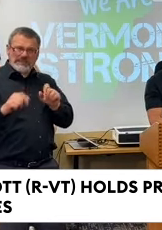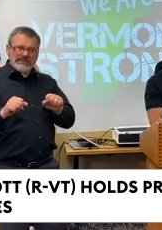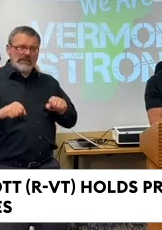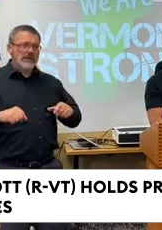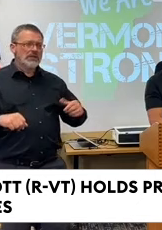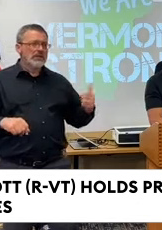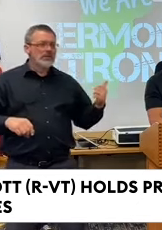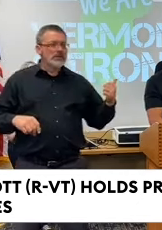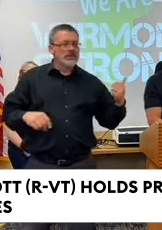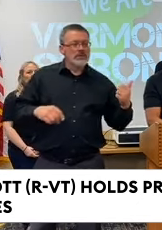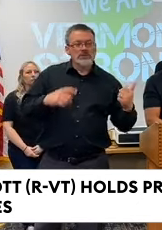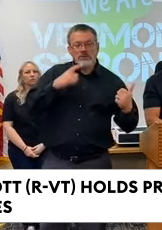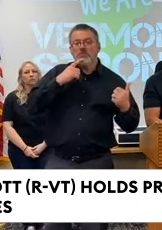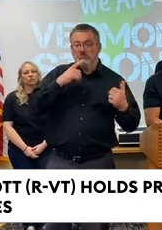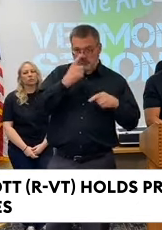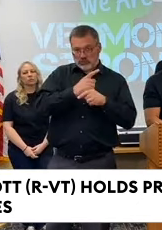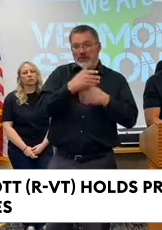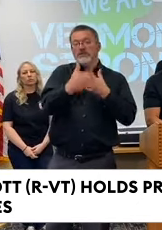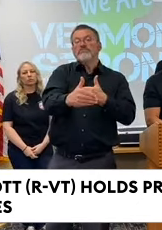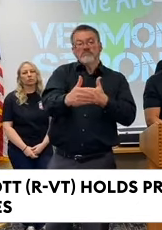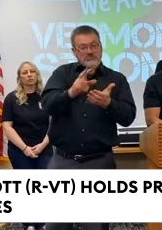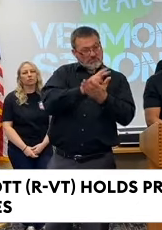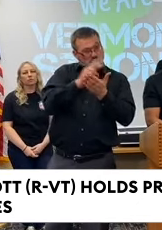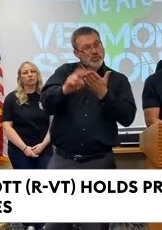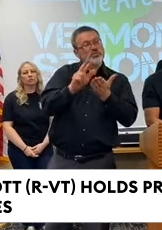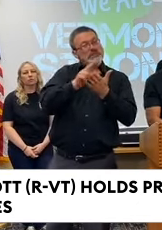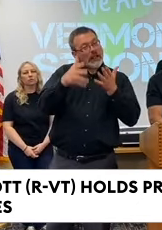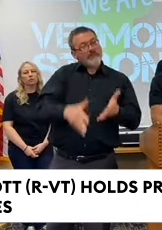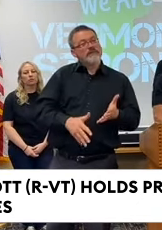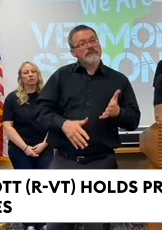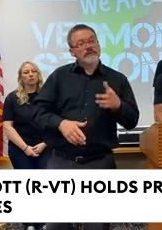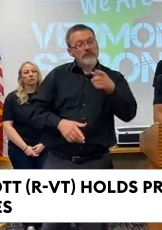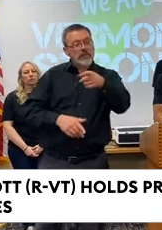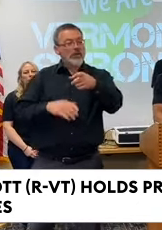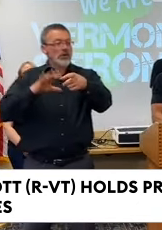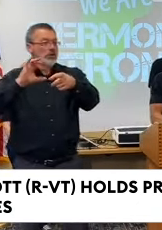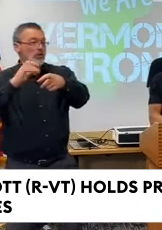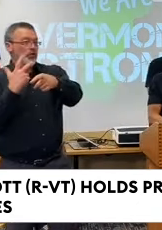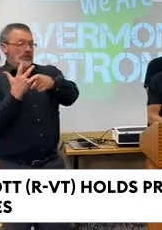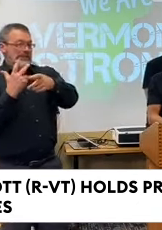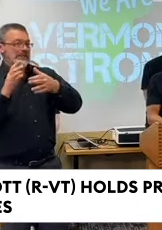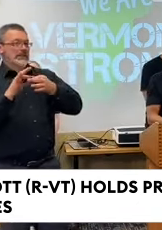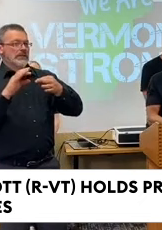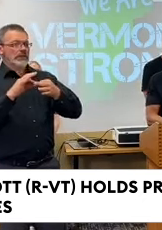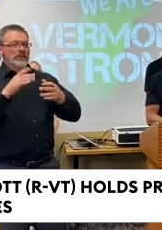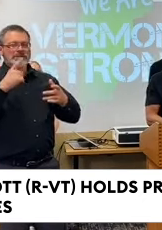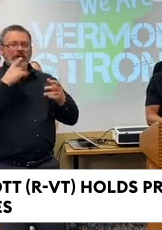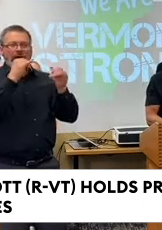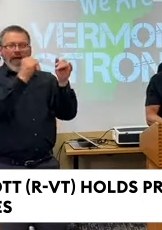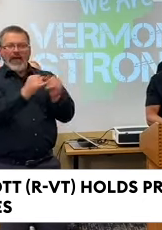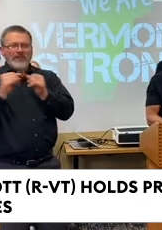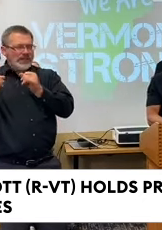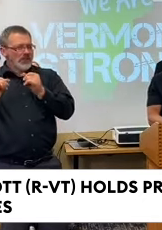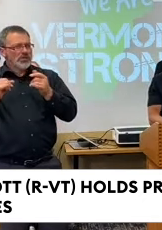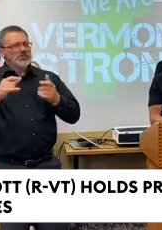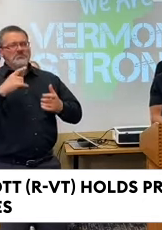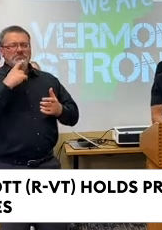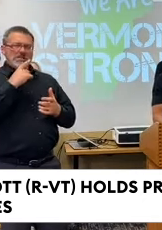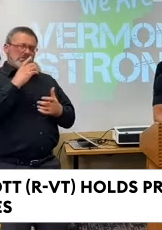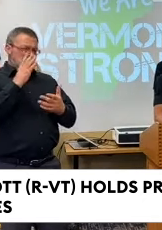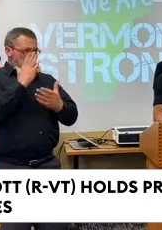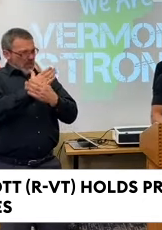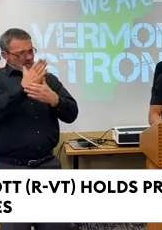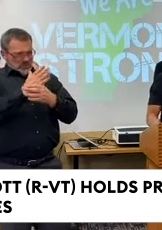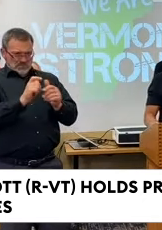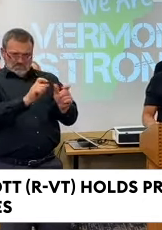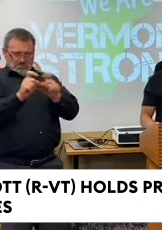General, I wanted to get back to that, that 6,000, 7,000-ish number from individual assistance. I mean, are you, when those